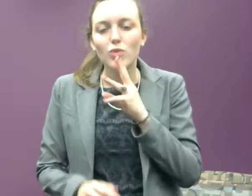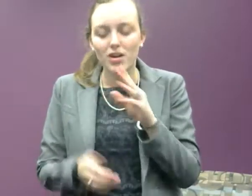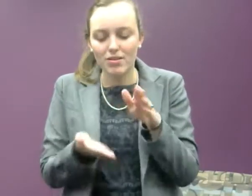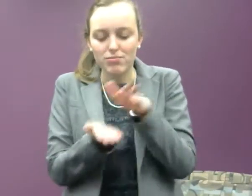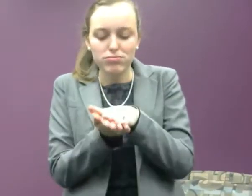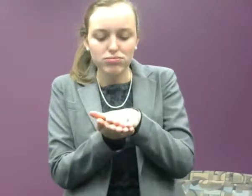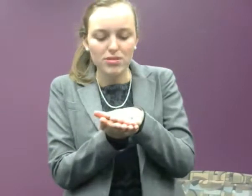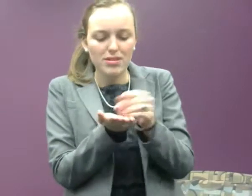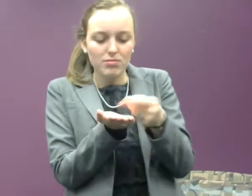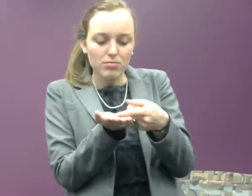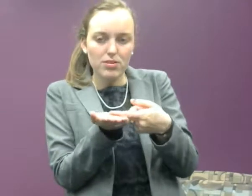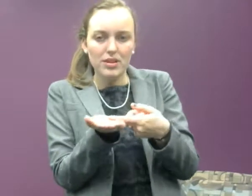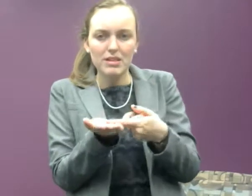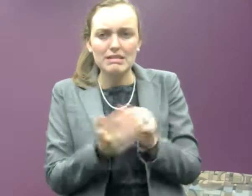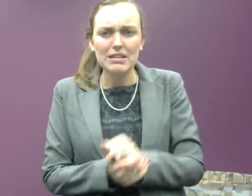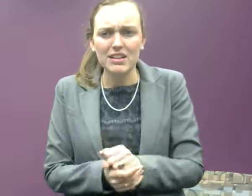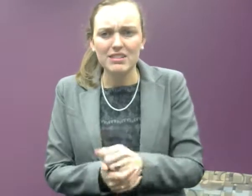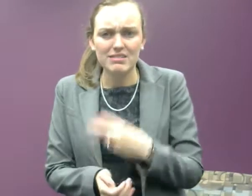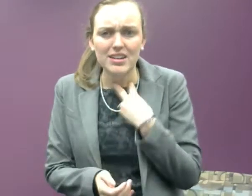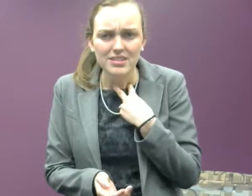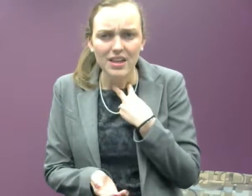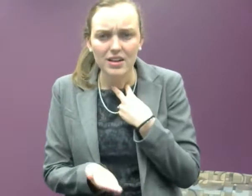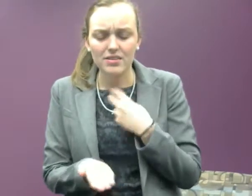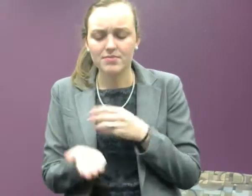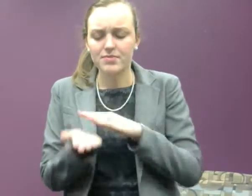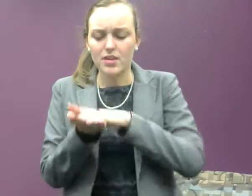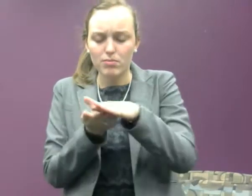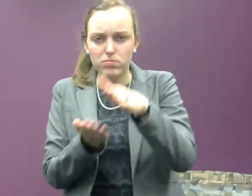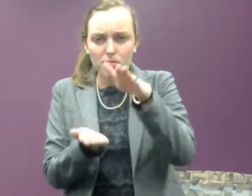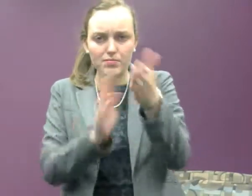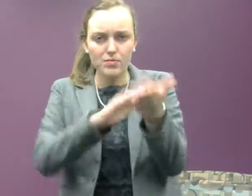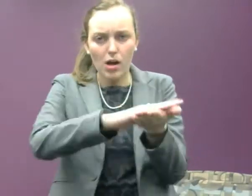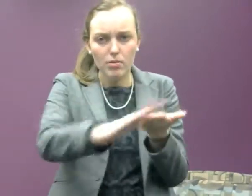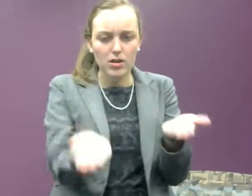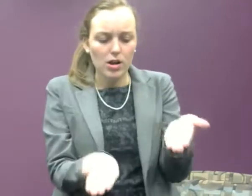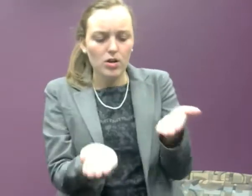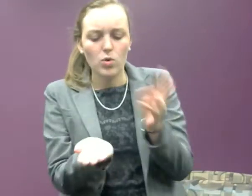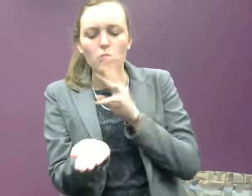So if we wet one of the slides,